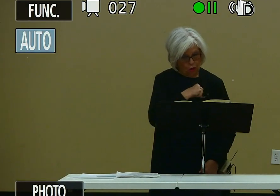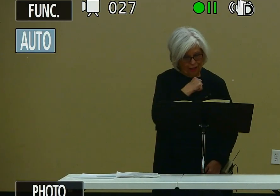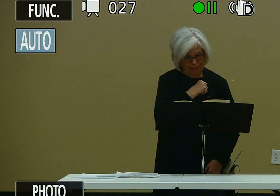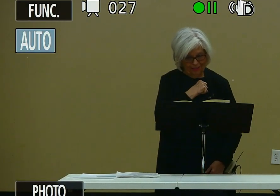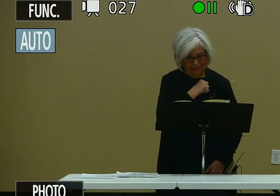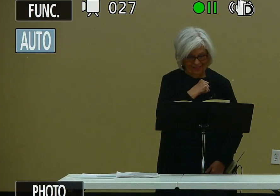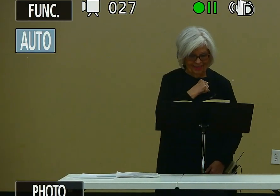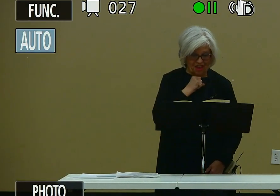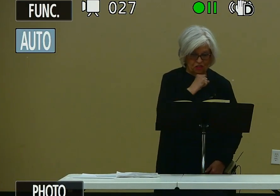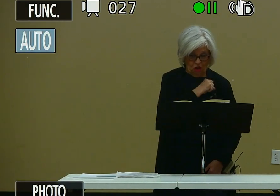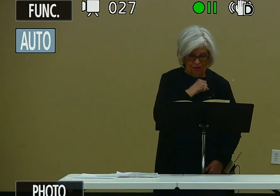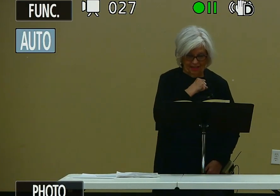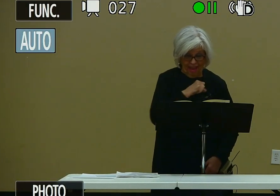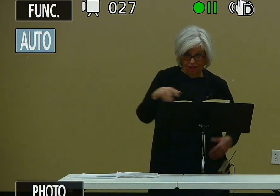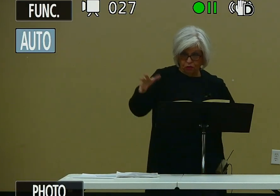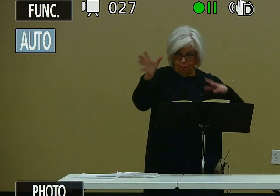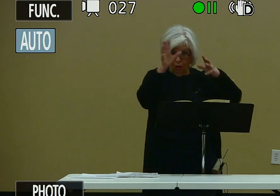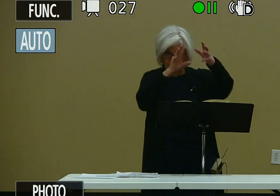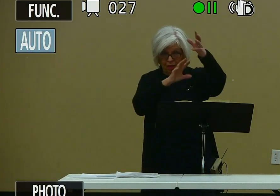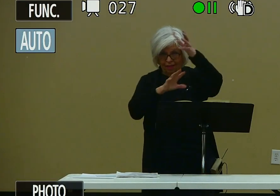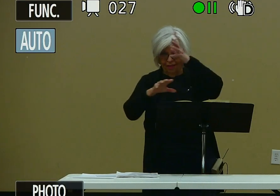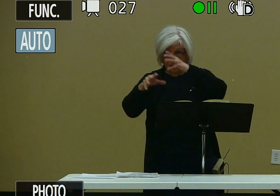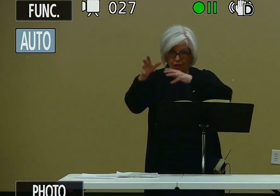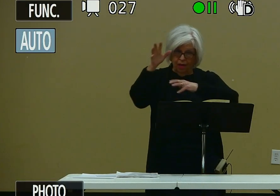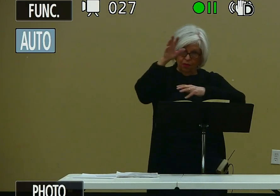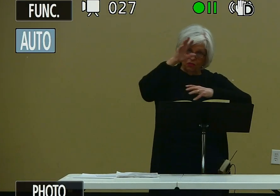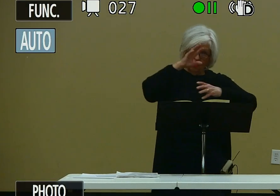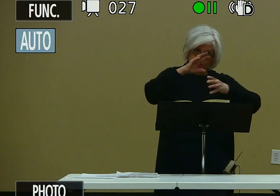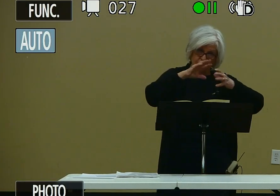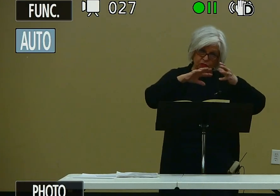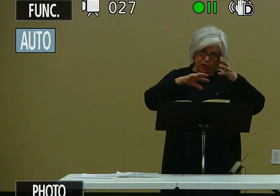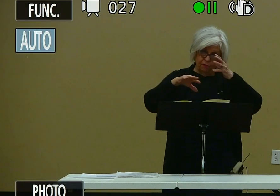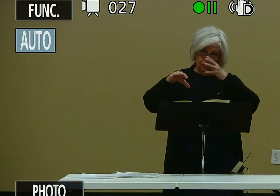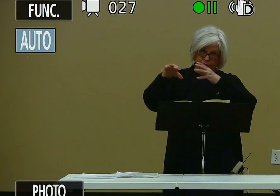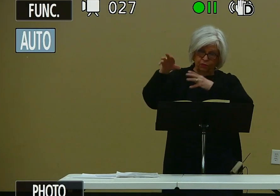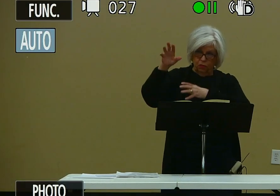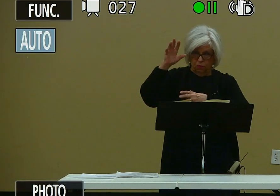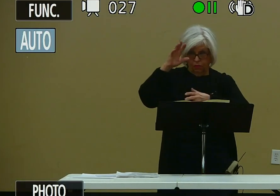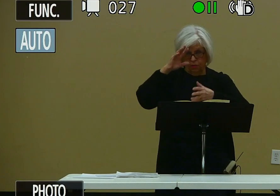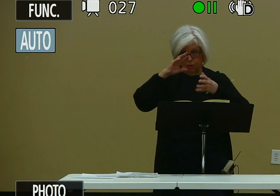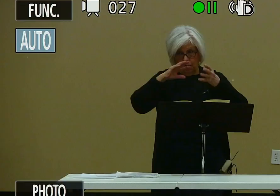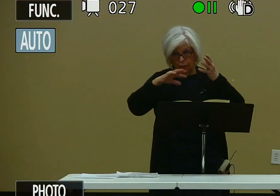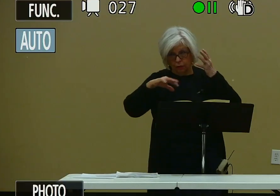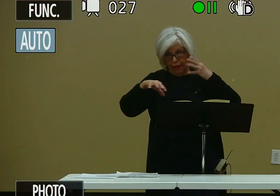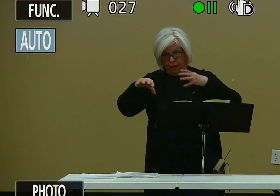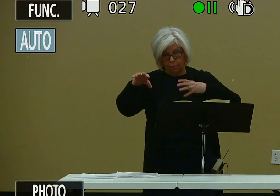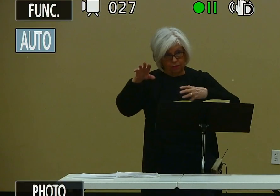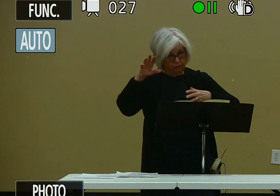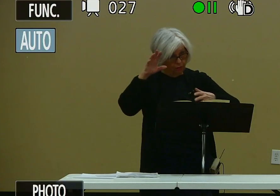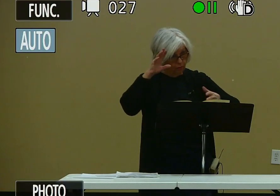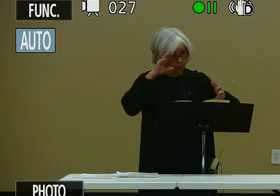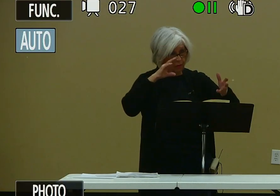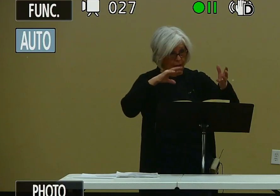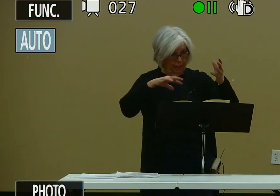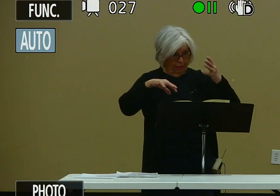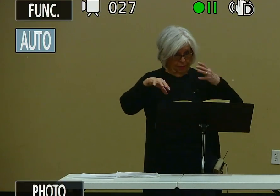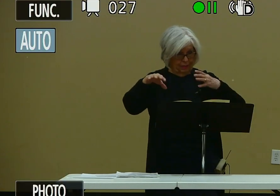Sorry. And trouble. And this is also the sign for confused. Does it not look like I'm confused? Let me tell